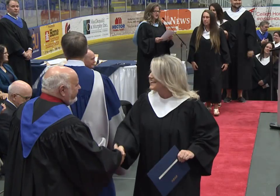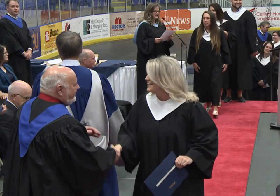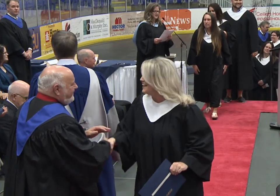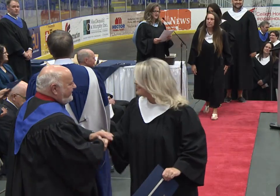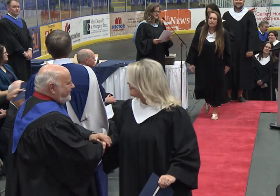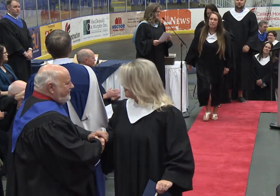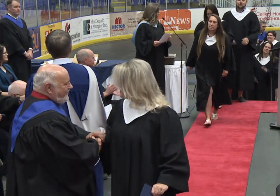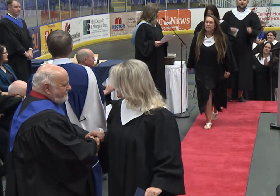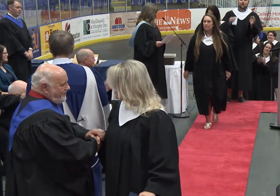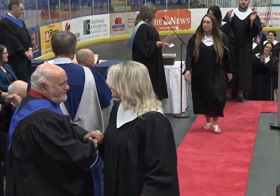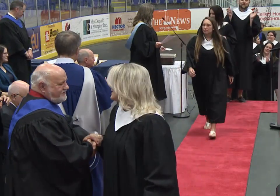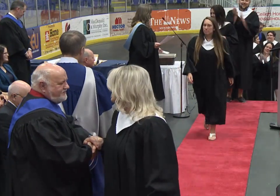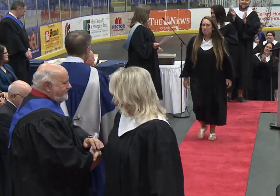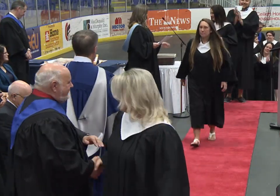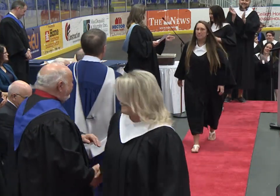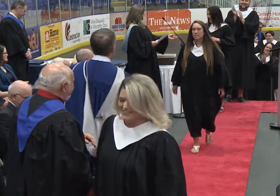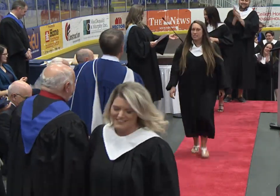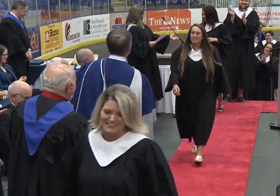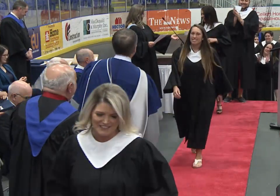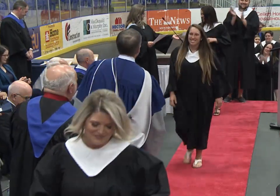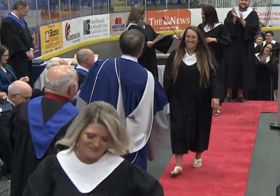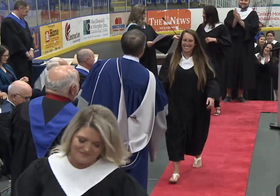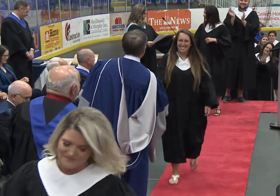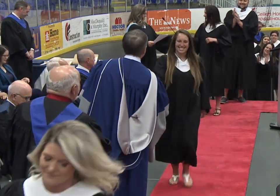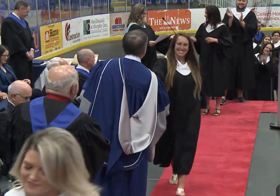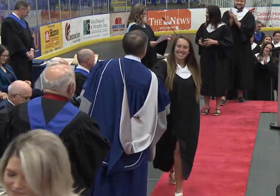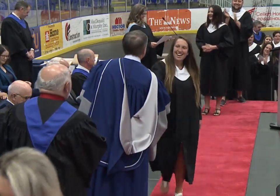Kayla Richardson.